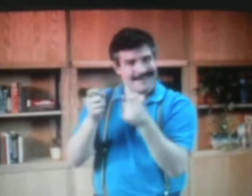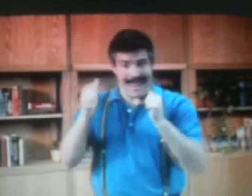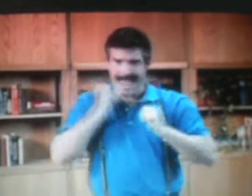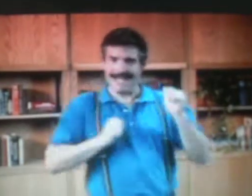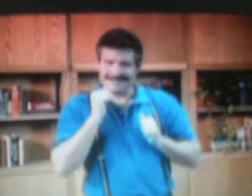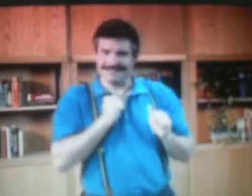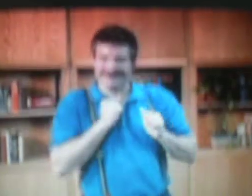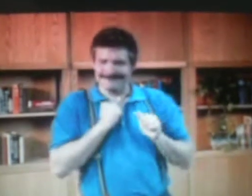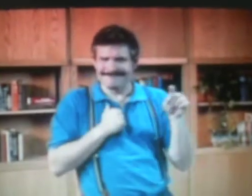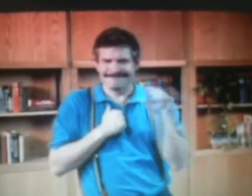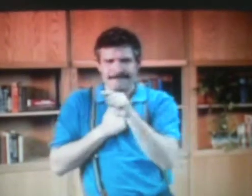and act,